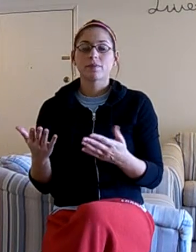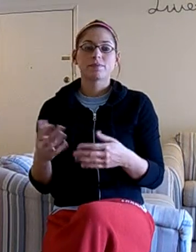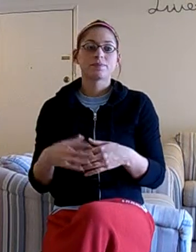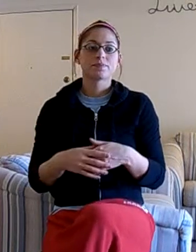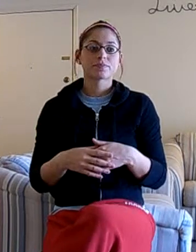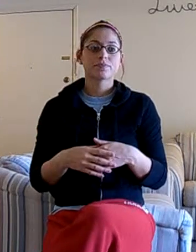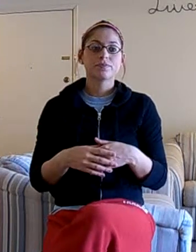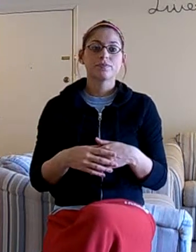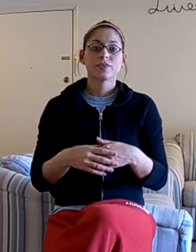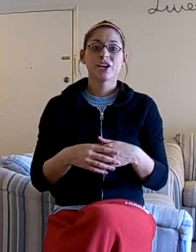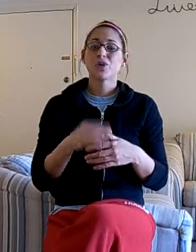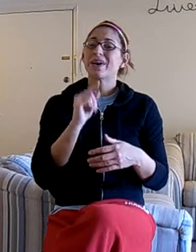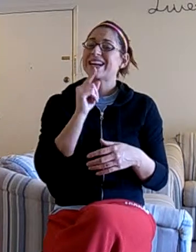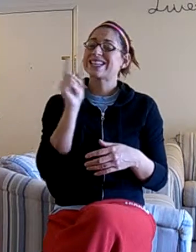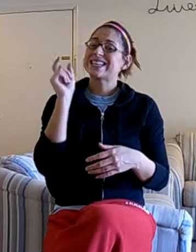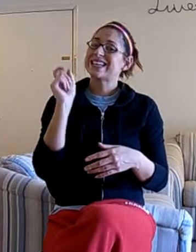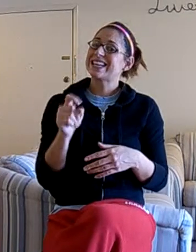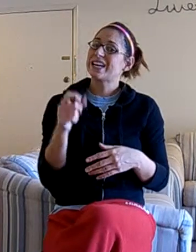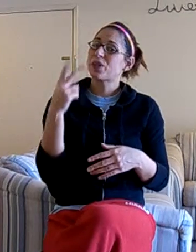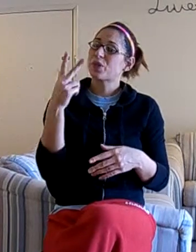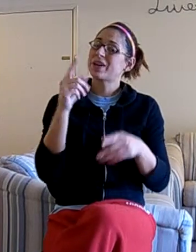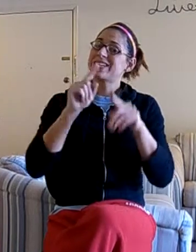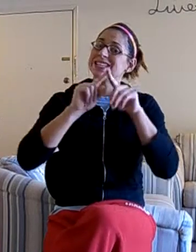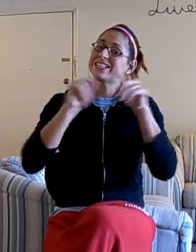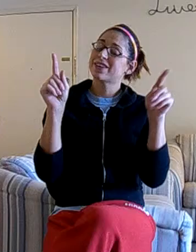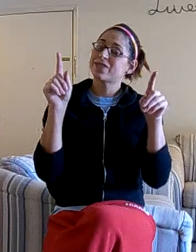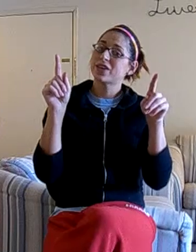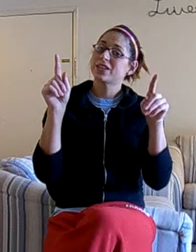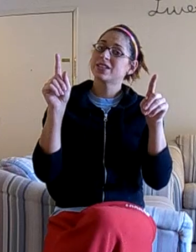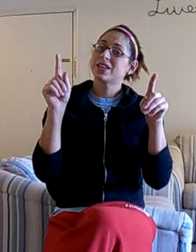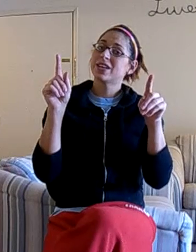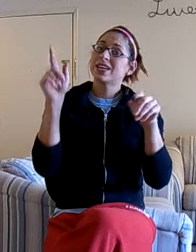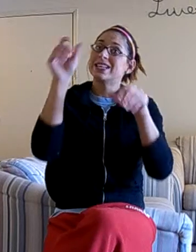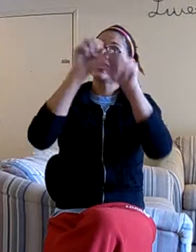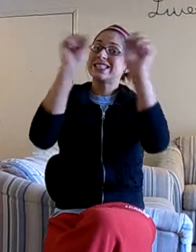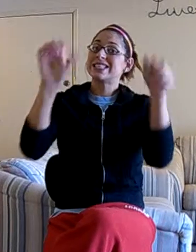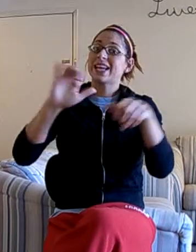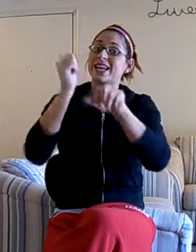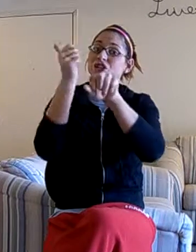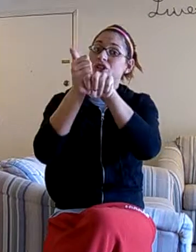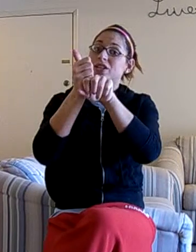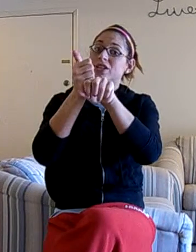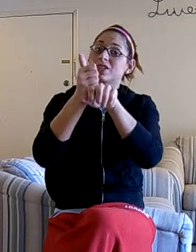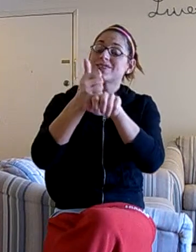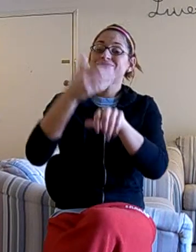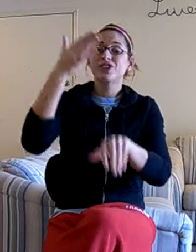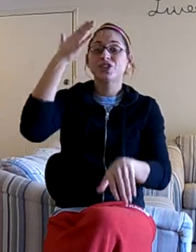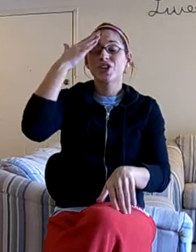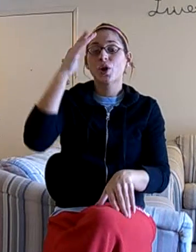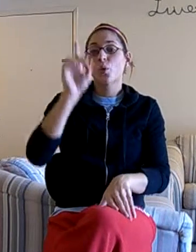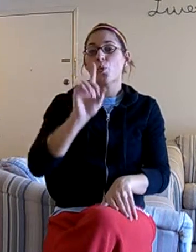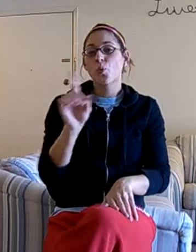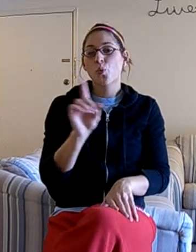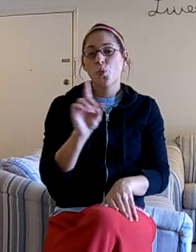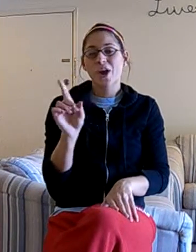You would actually need 3 different seismograph stations to know where exactly the earthquake